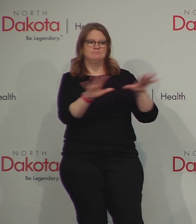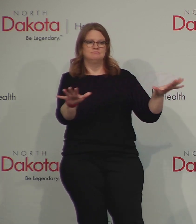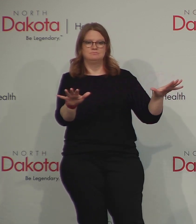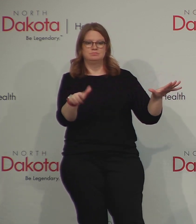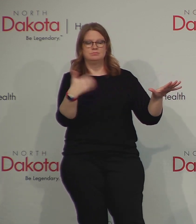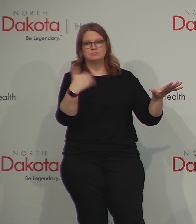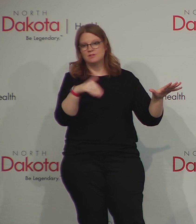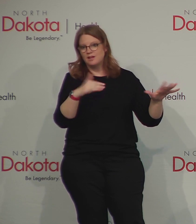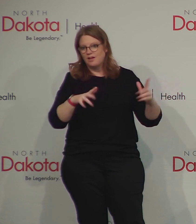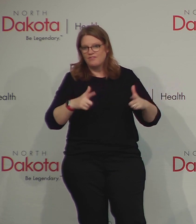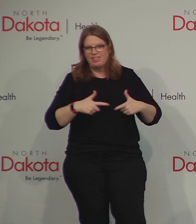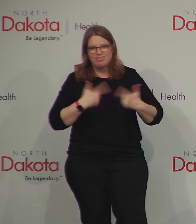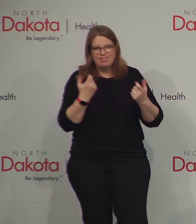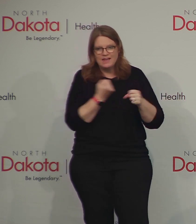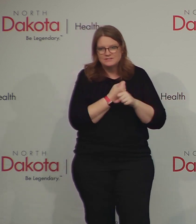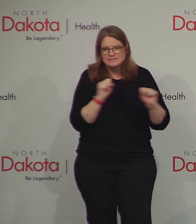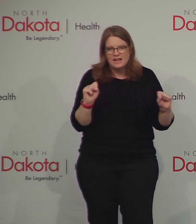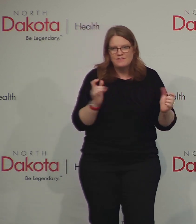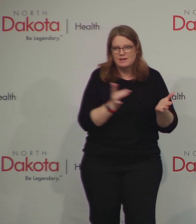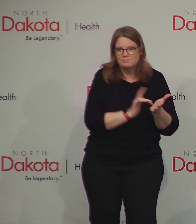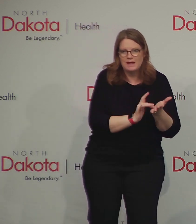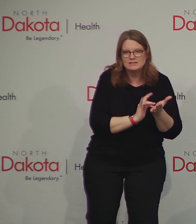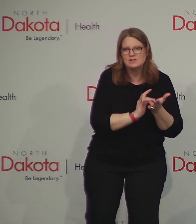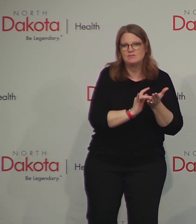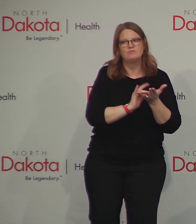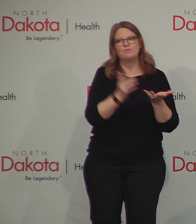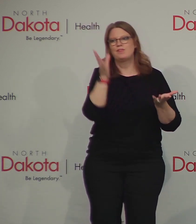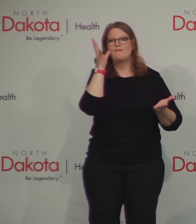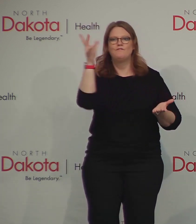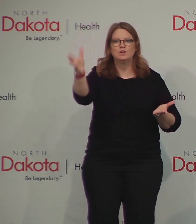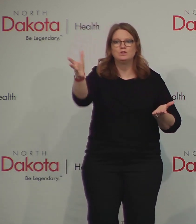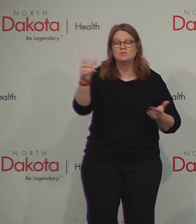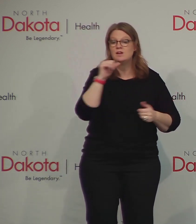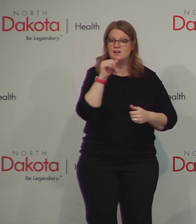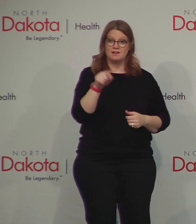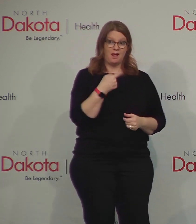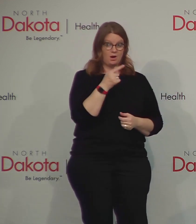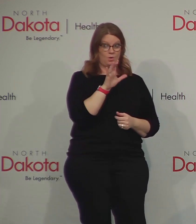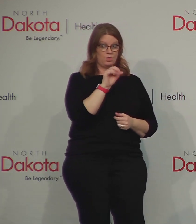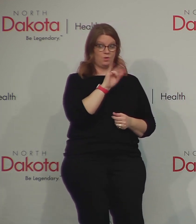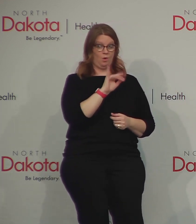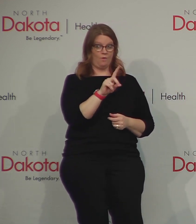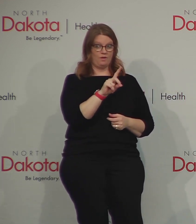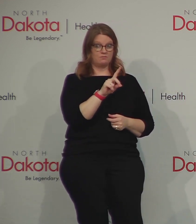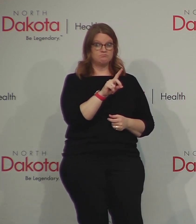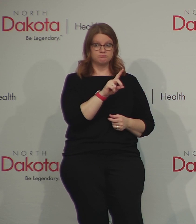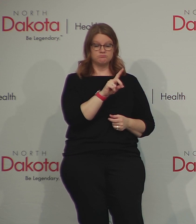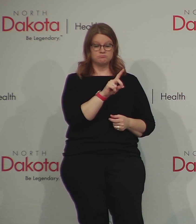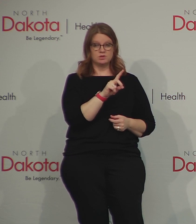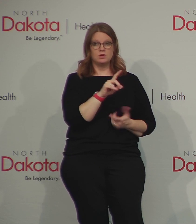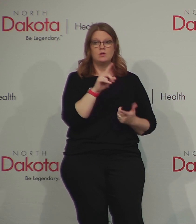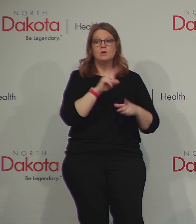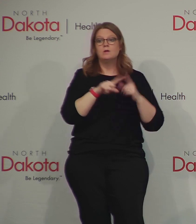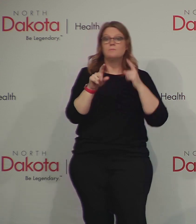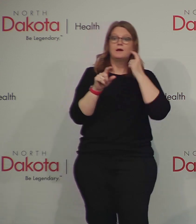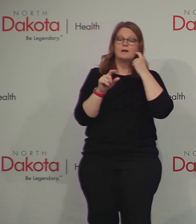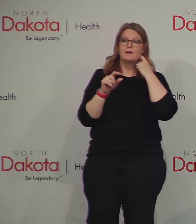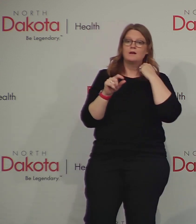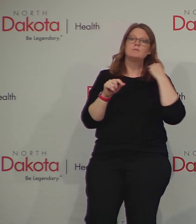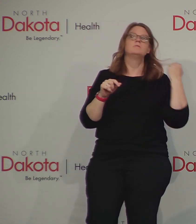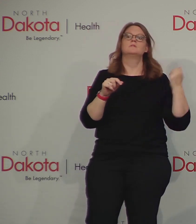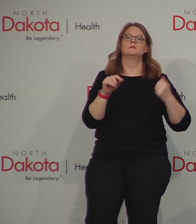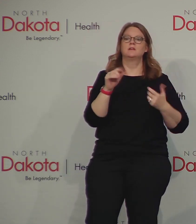of life-saving drugs for all different kinds of categories in the future, not just a COVID vaccine, but if we can take drug release releases